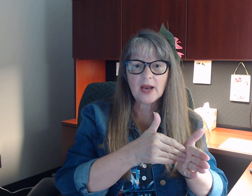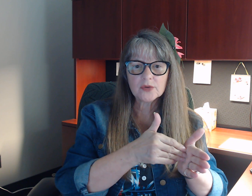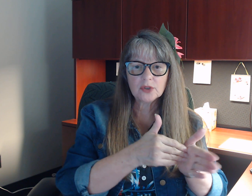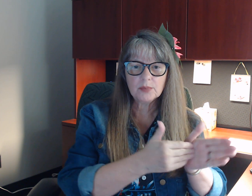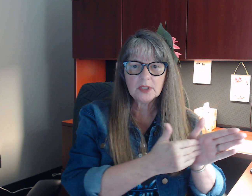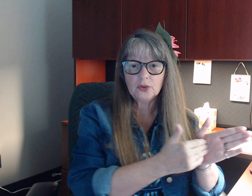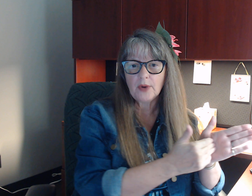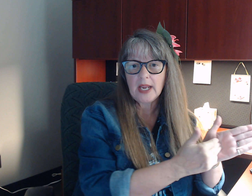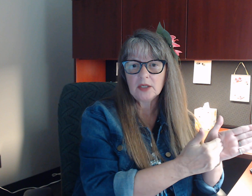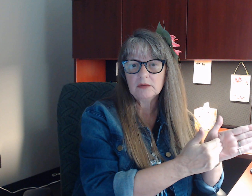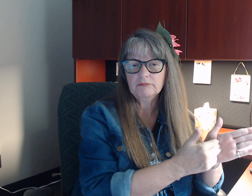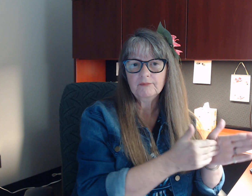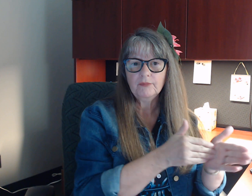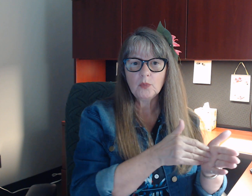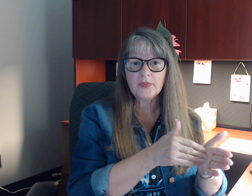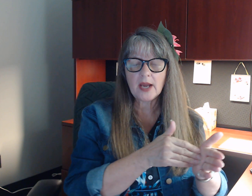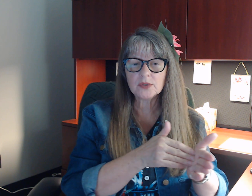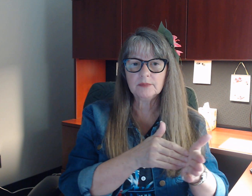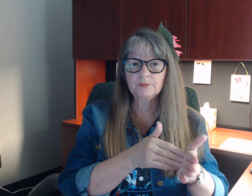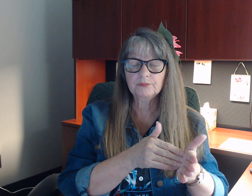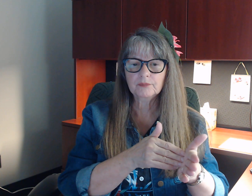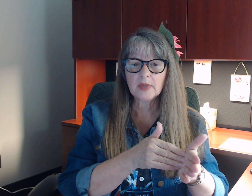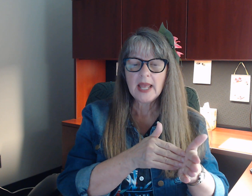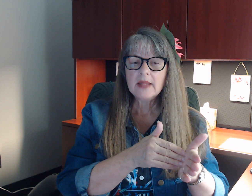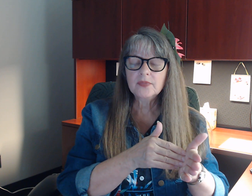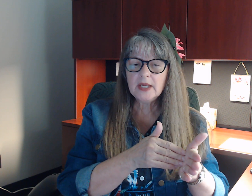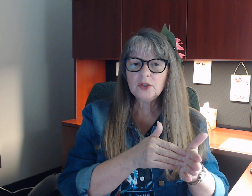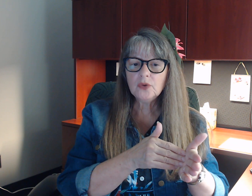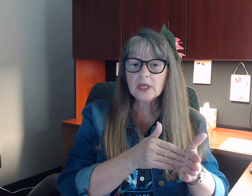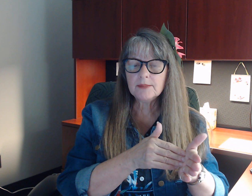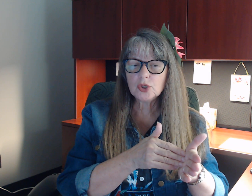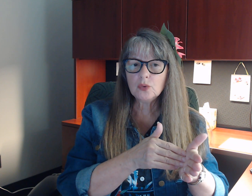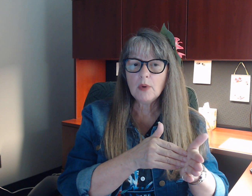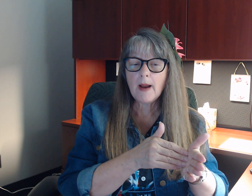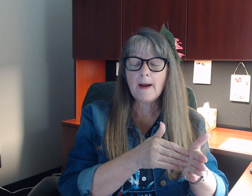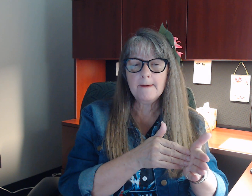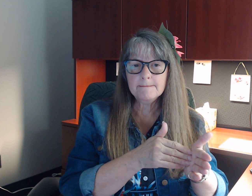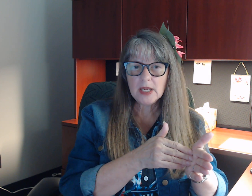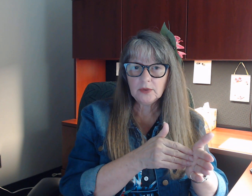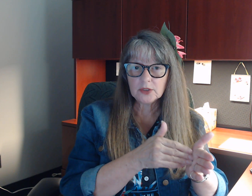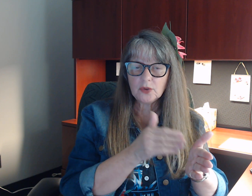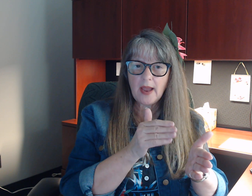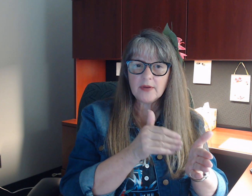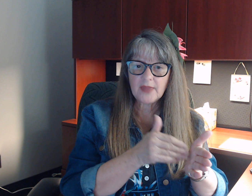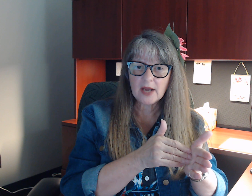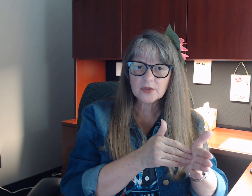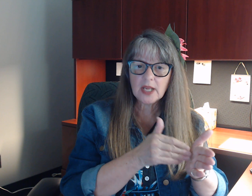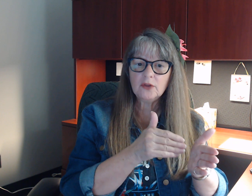1,000. You put it in your hand. 1,000. Then you get up to a million. So you have 1,000 and then you